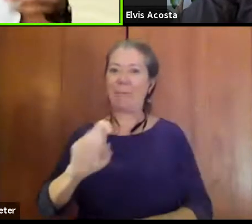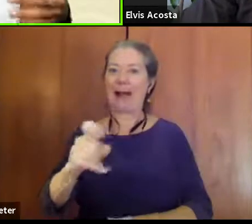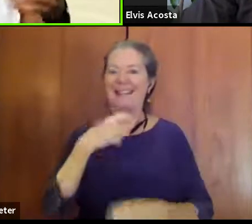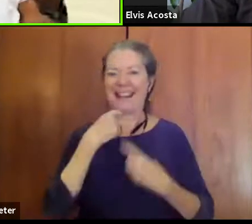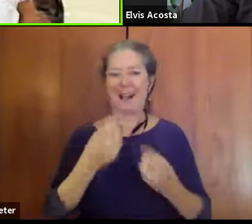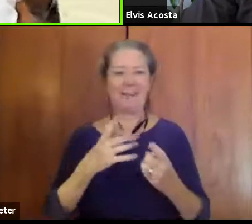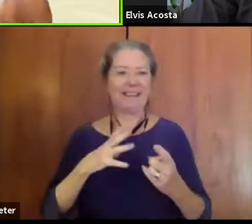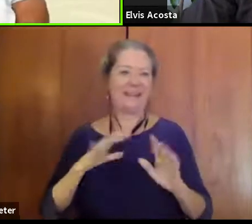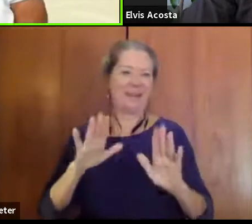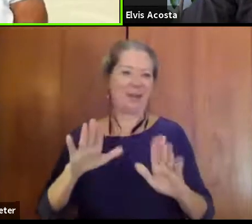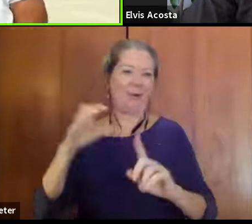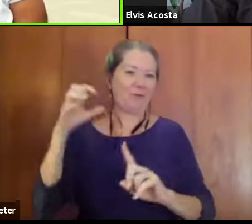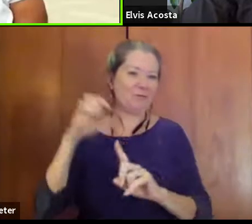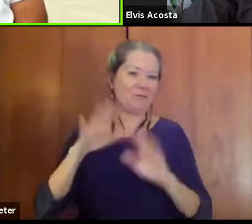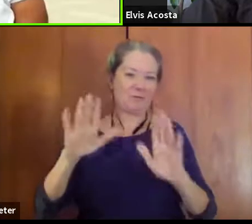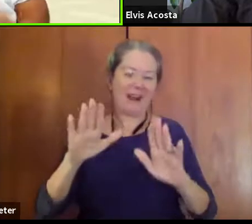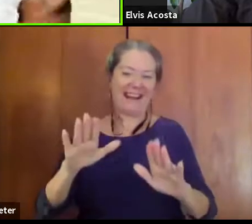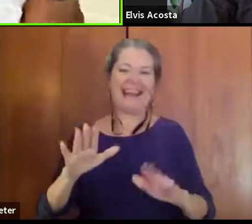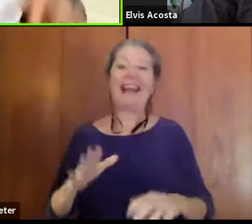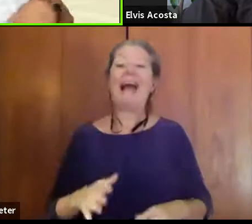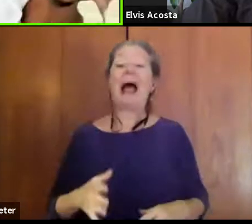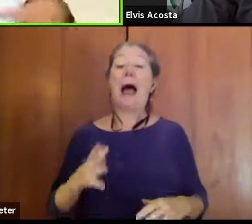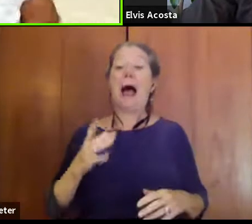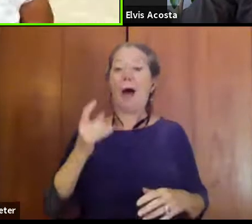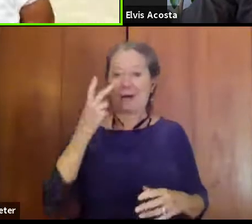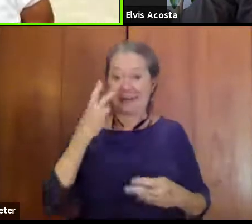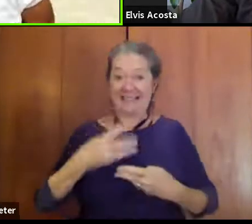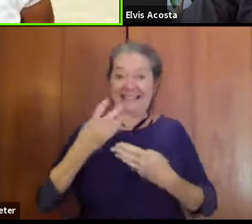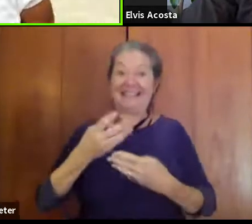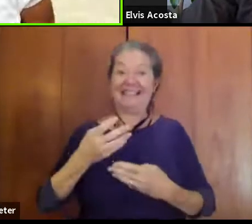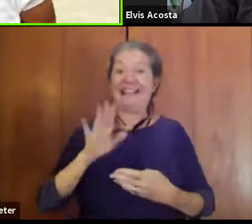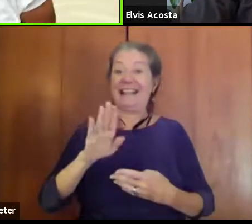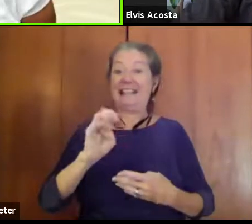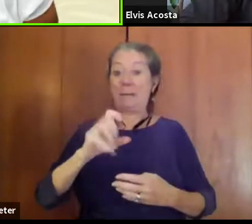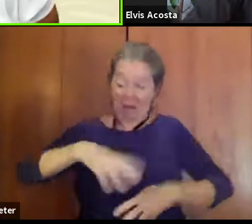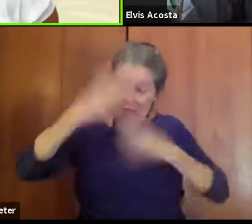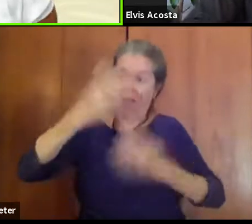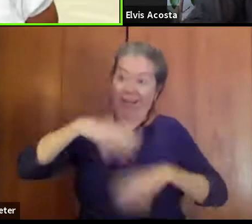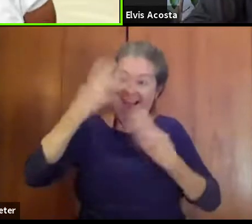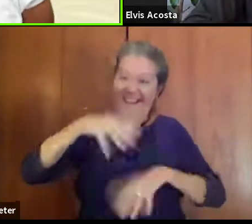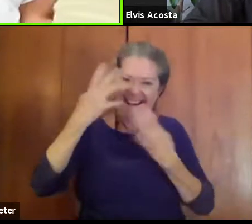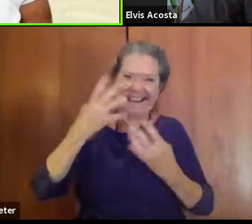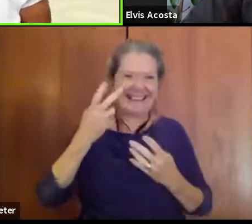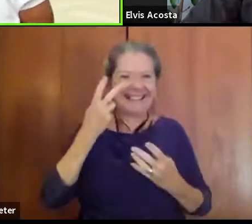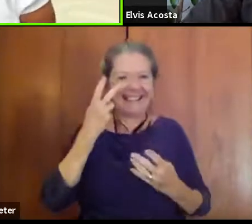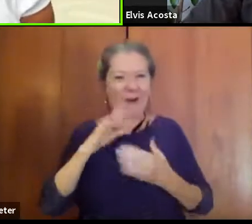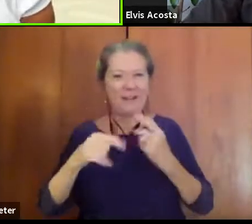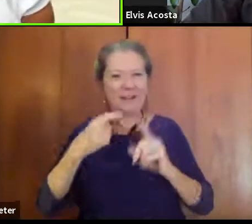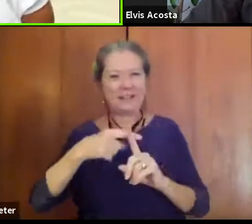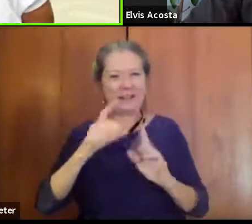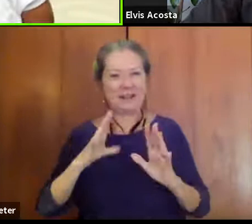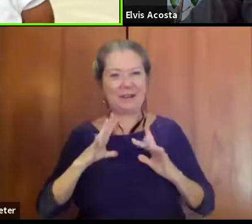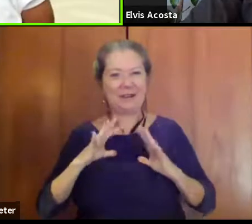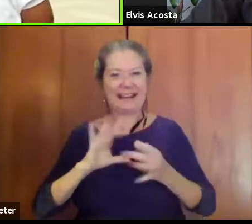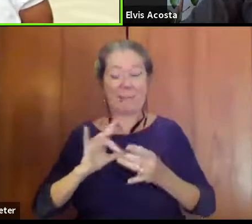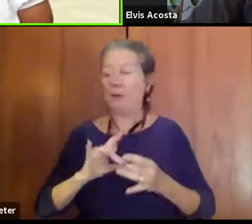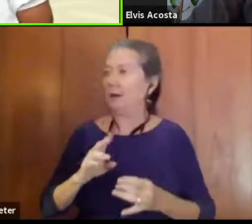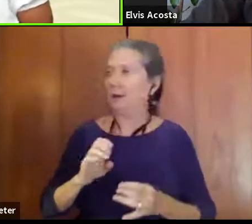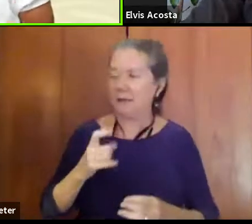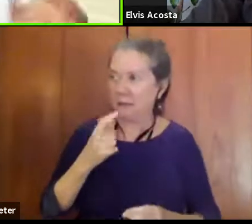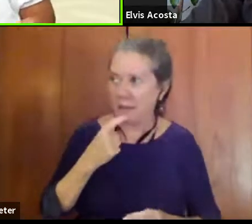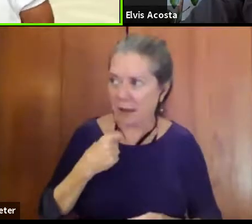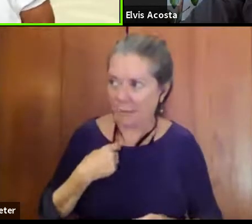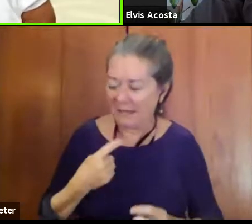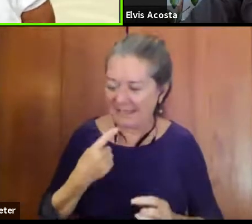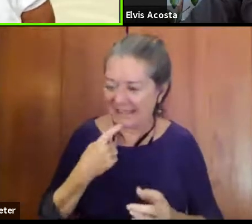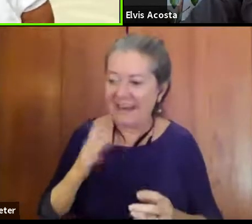him to come back to his email inbox and see all these great, amazing things. And look, he didn't tell me to say that, so he's probably going to hate me just for a